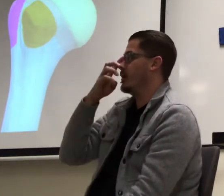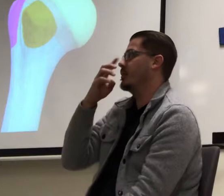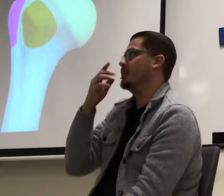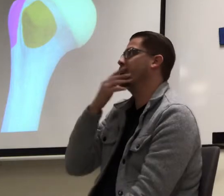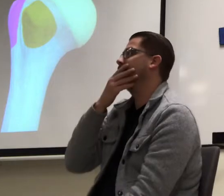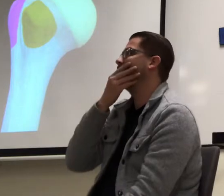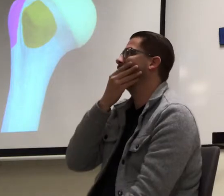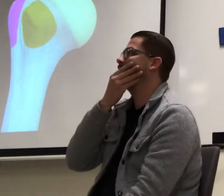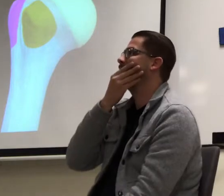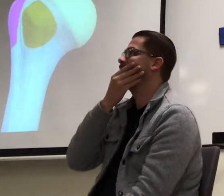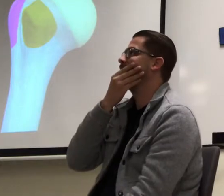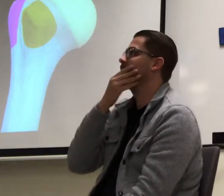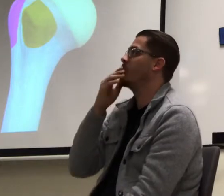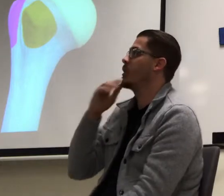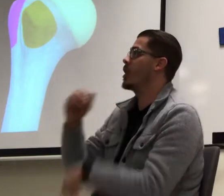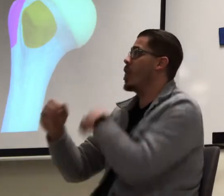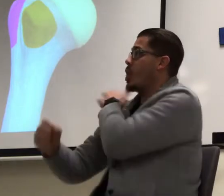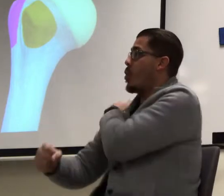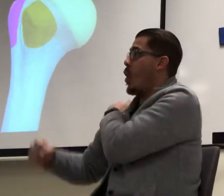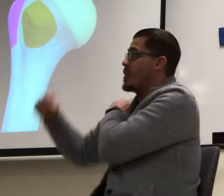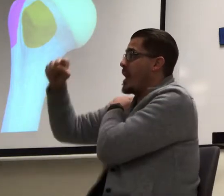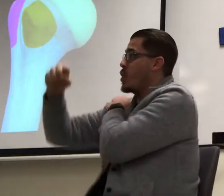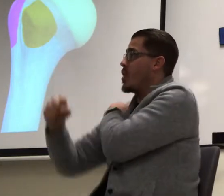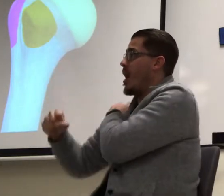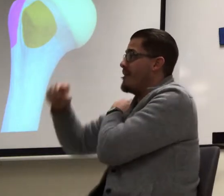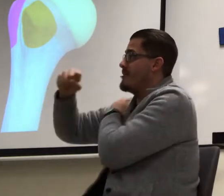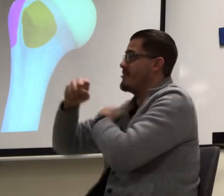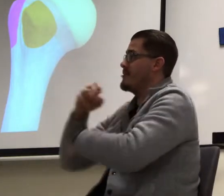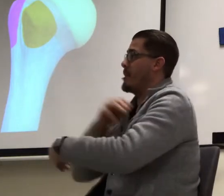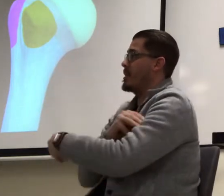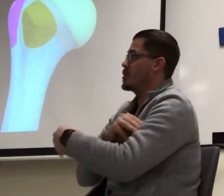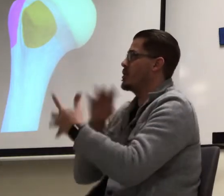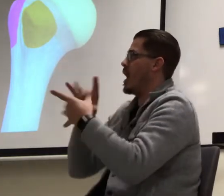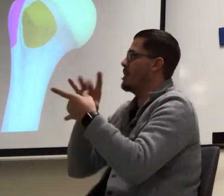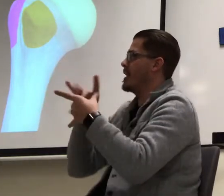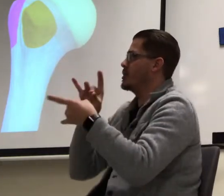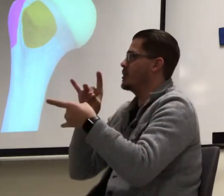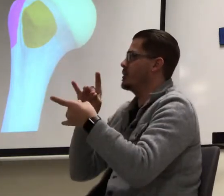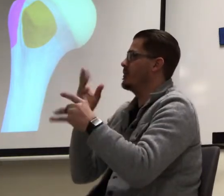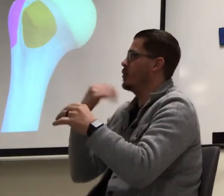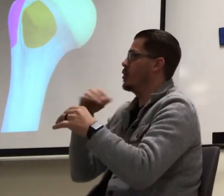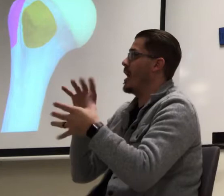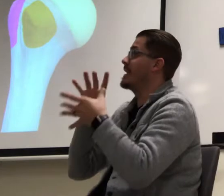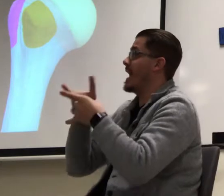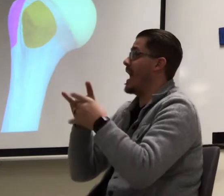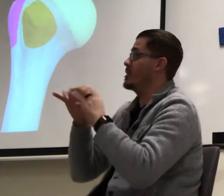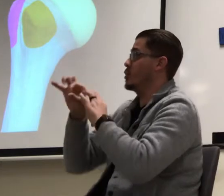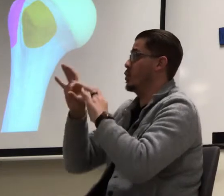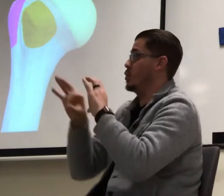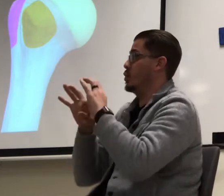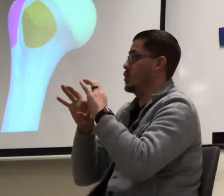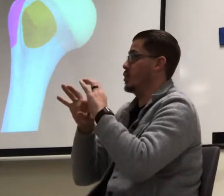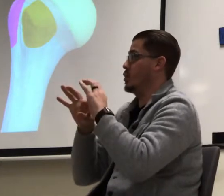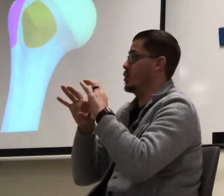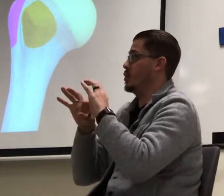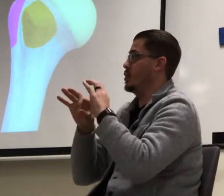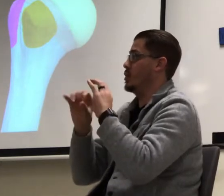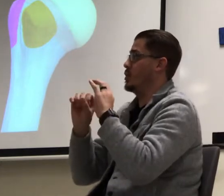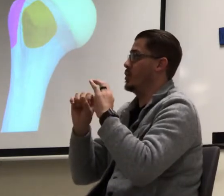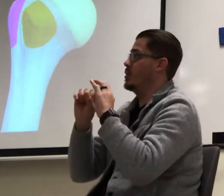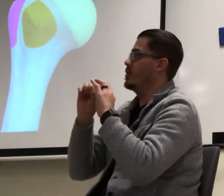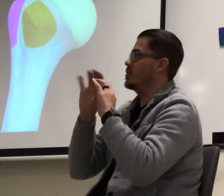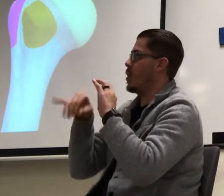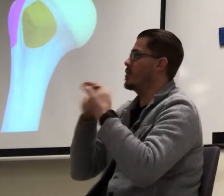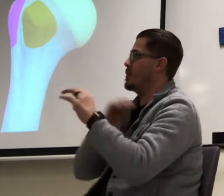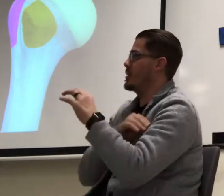well, the rotator cuff muscles I mentioned earlier attach to those tubercles. Okay, the supraspinatus,